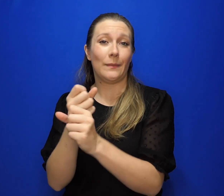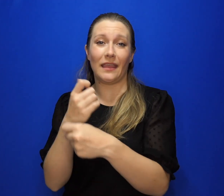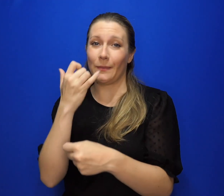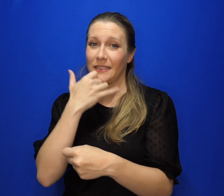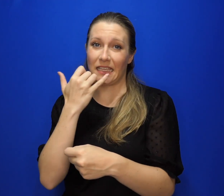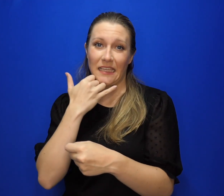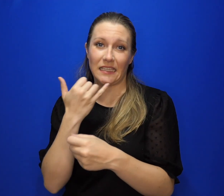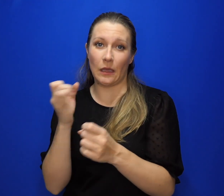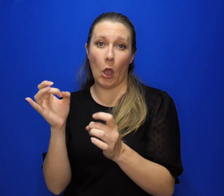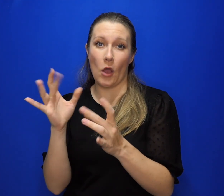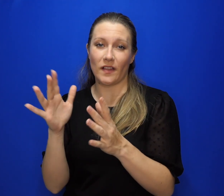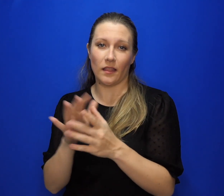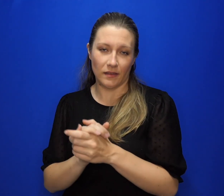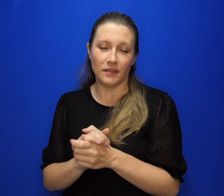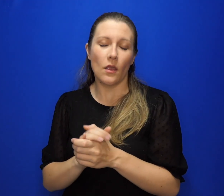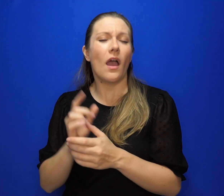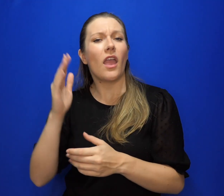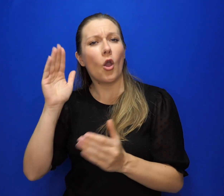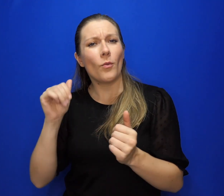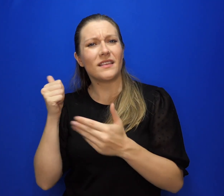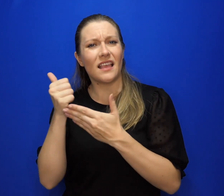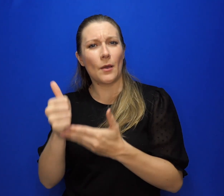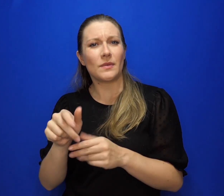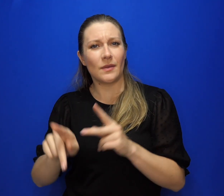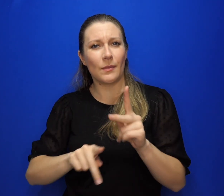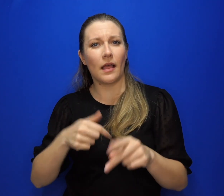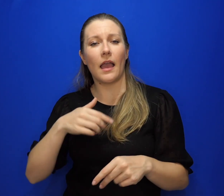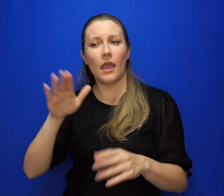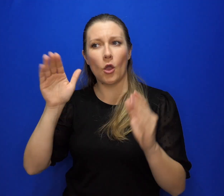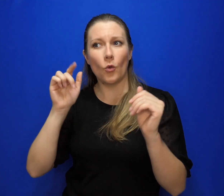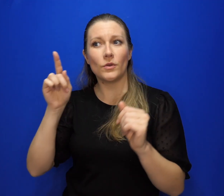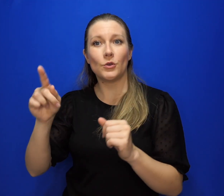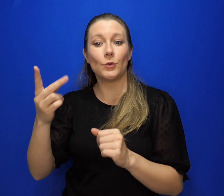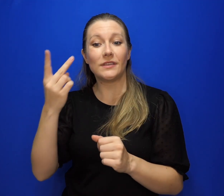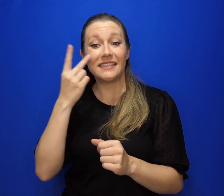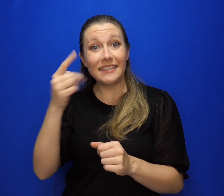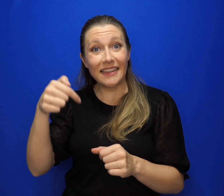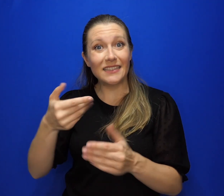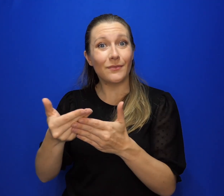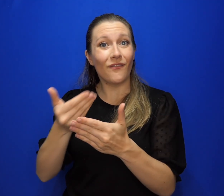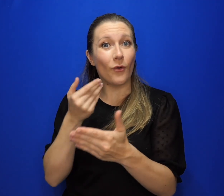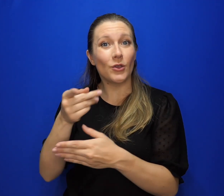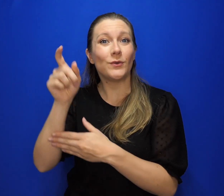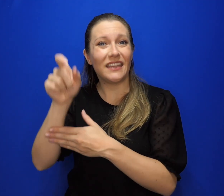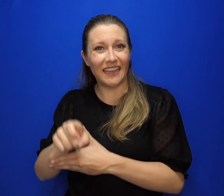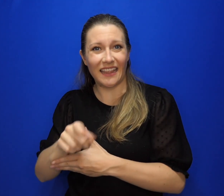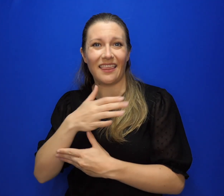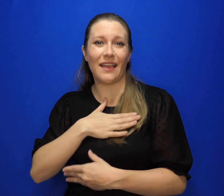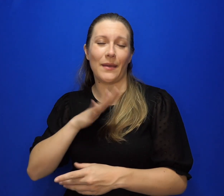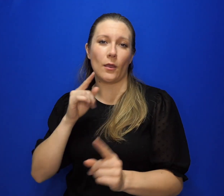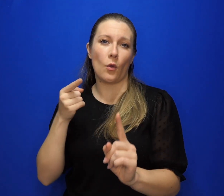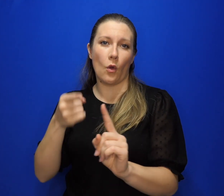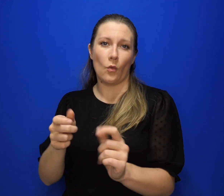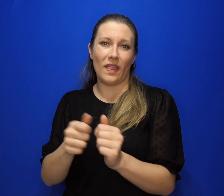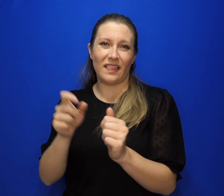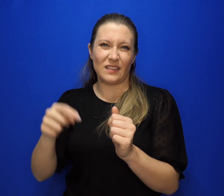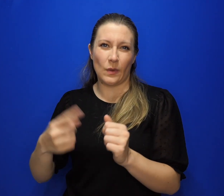helpful for people. I hope you hear it before you need it. That's my goal in making this one, because like I said, the Facebook group, I'm going to